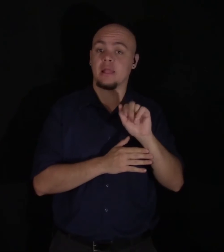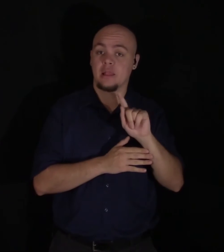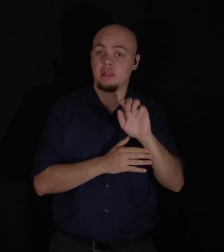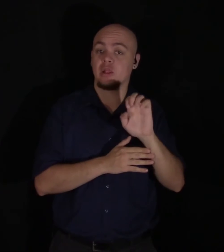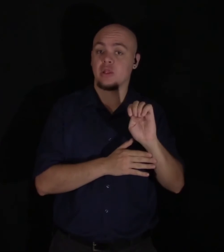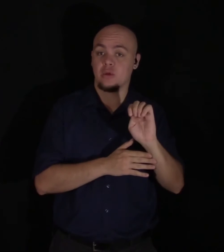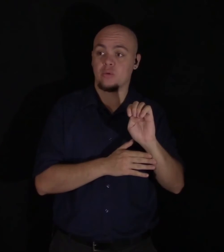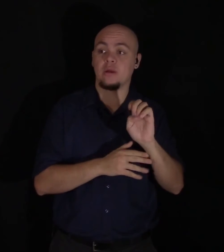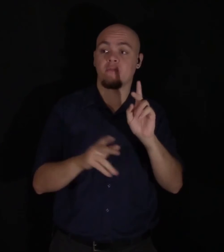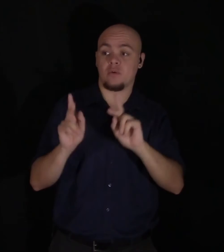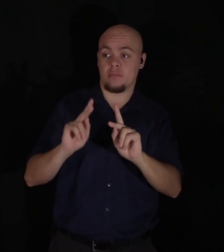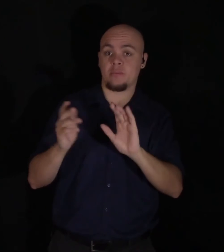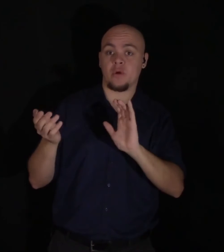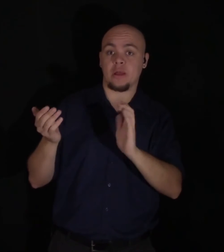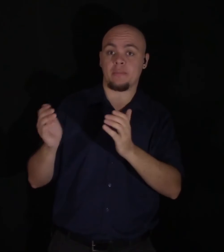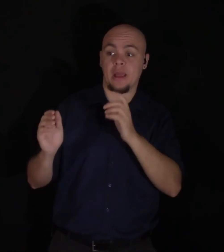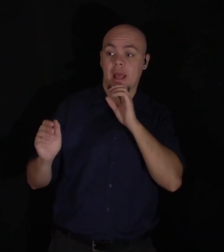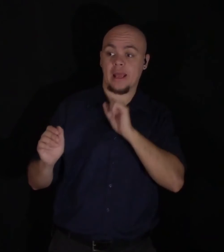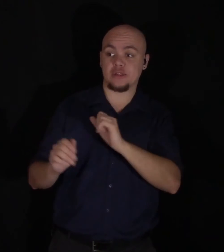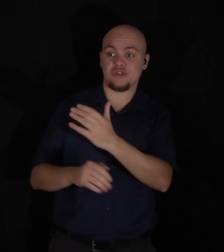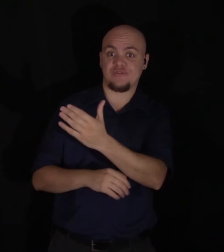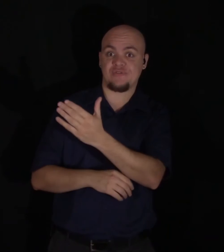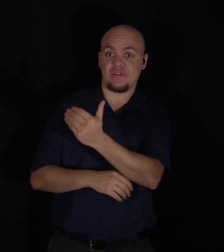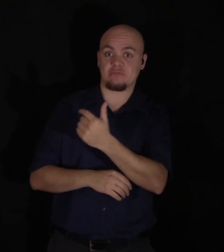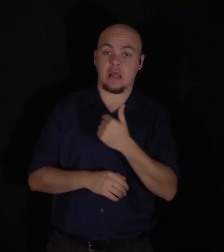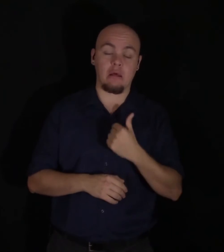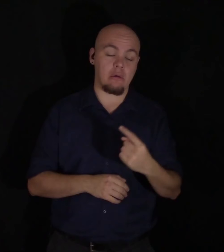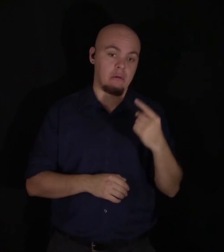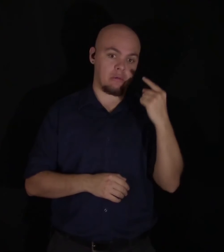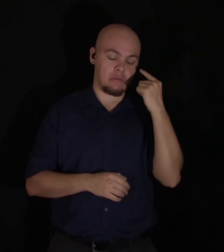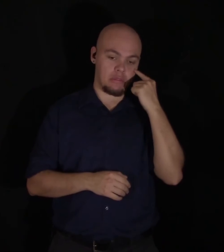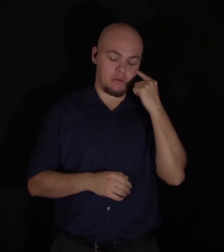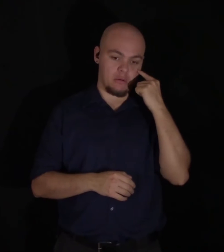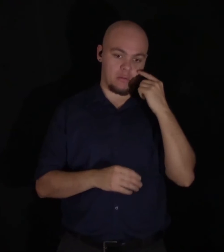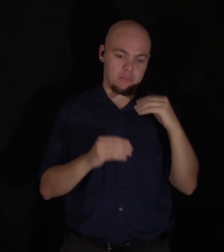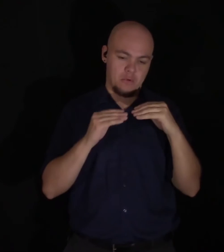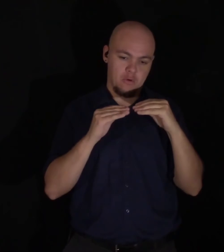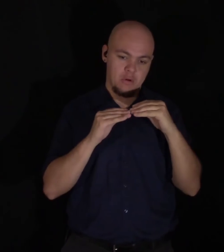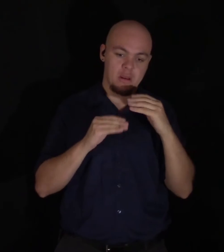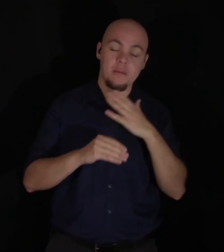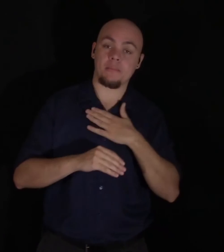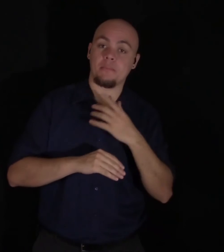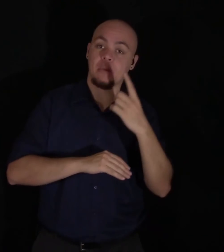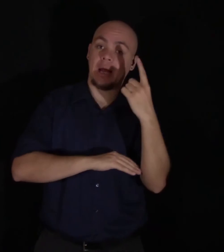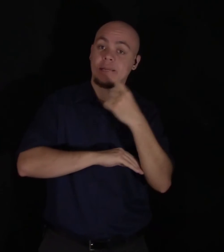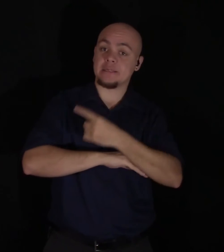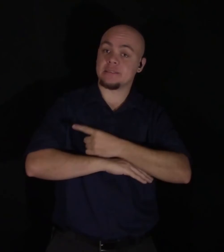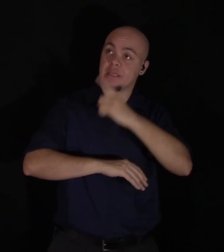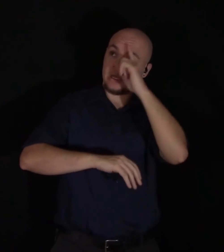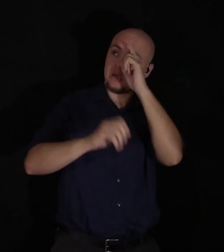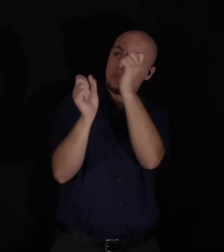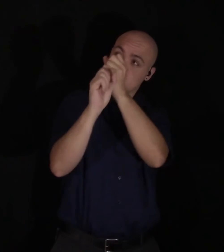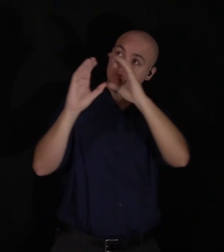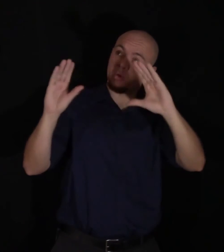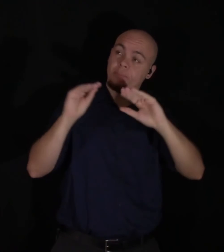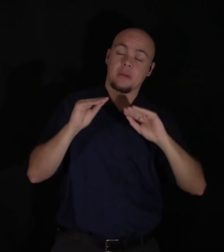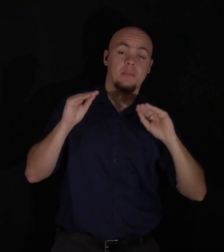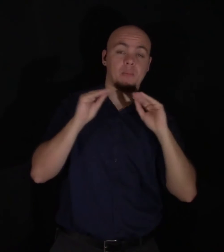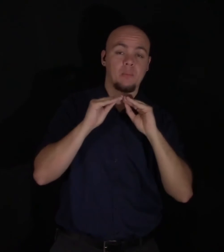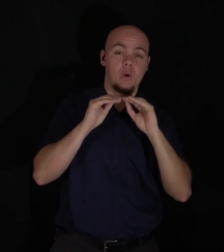15. It is true I have thought more, and that my daydreams are more extended and magnificent, but